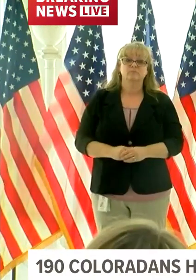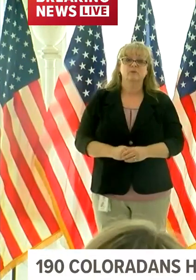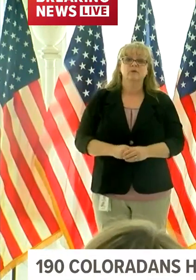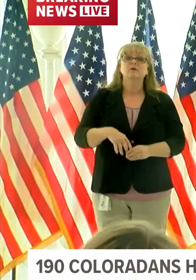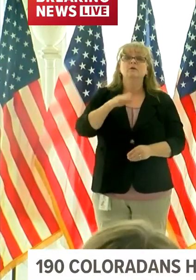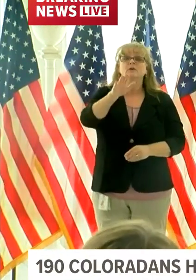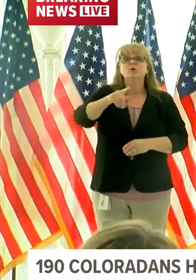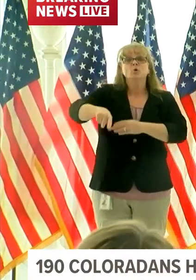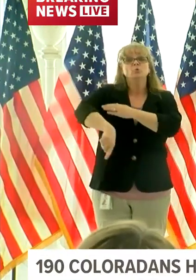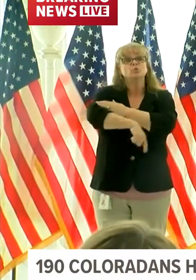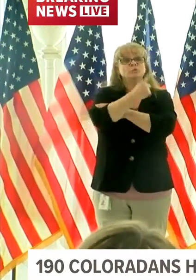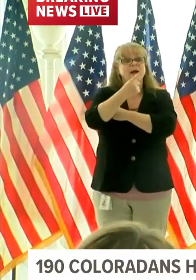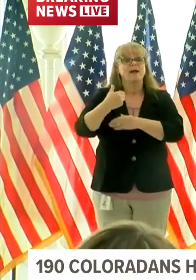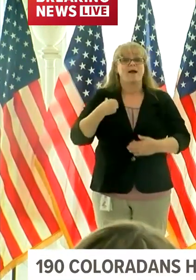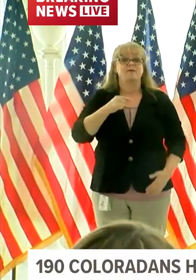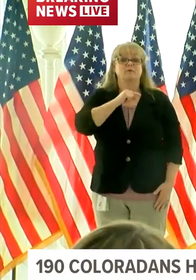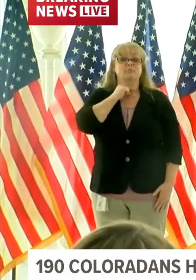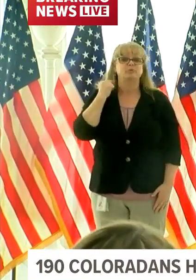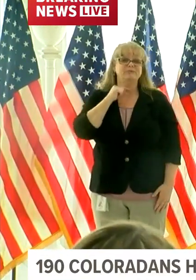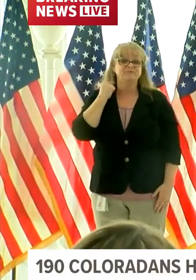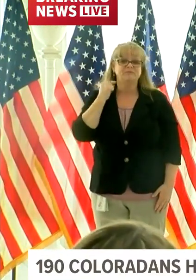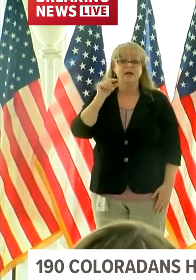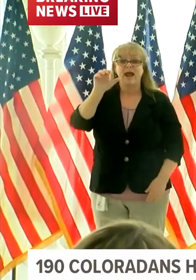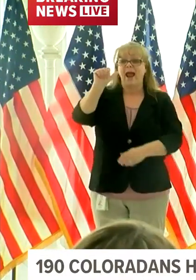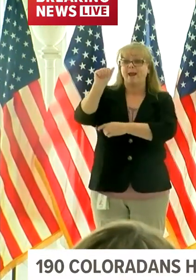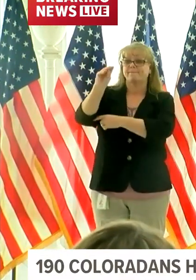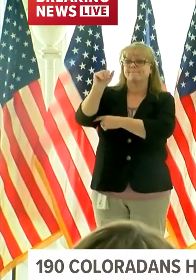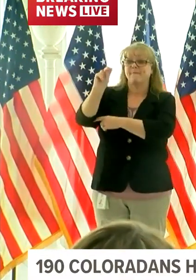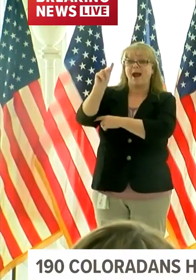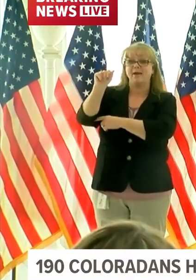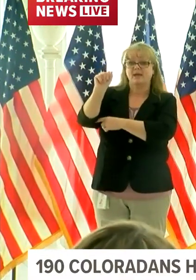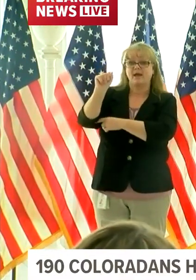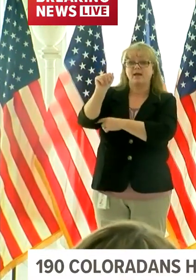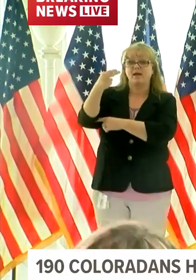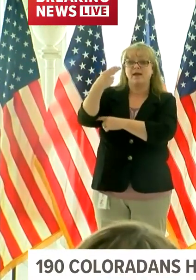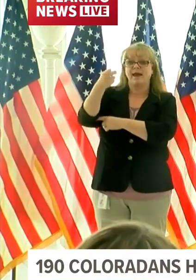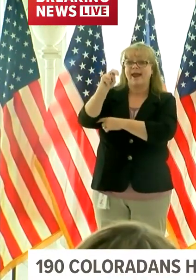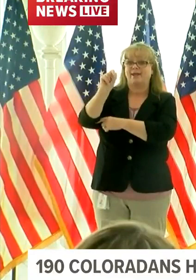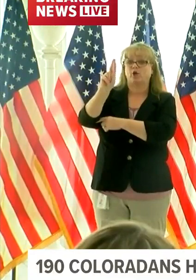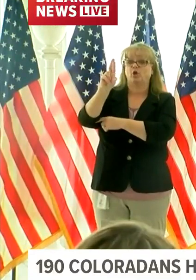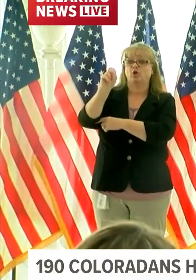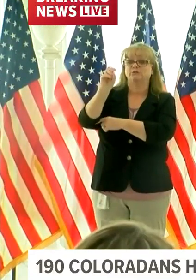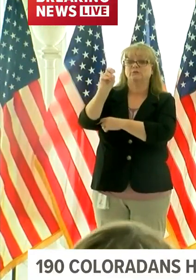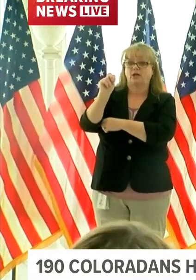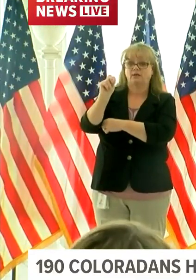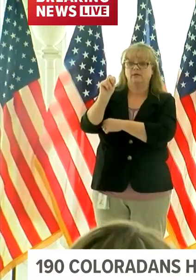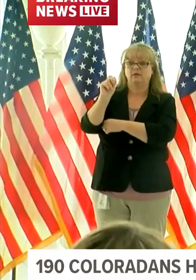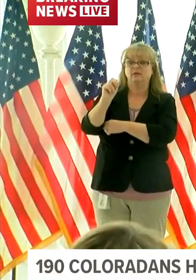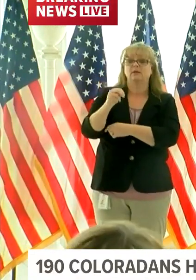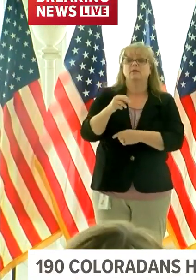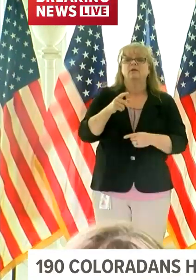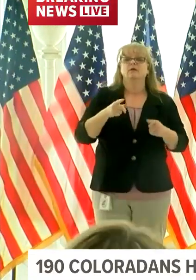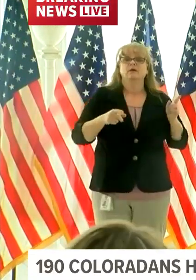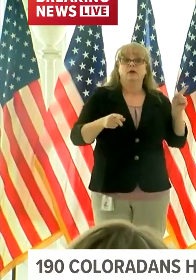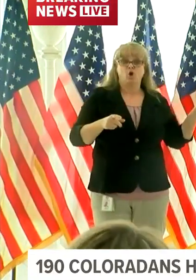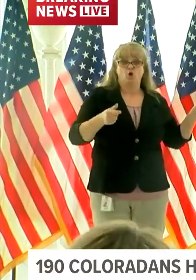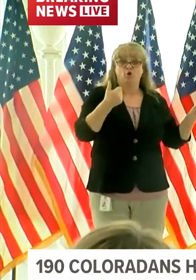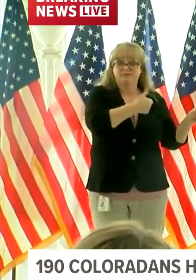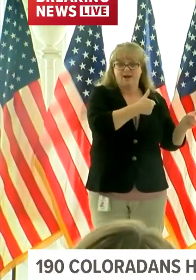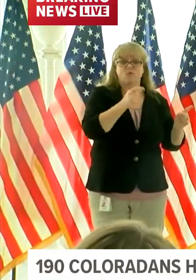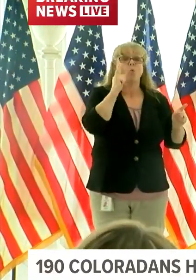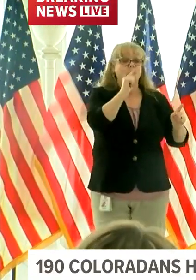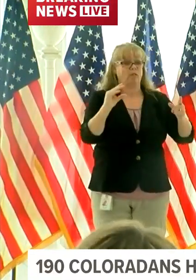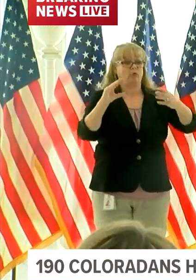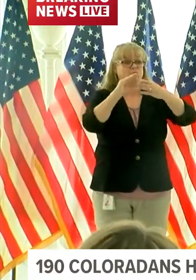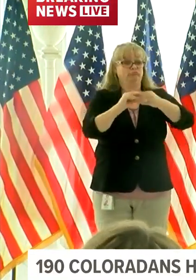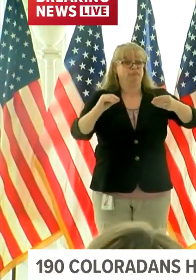Henderson, who will speak for a minute about what some of the Christian faith traditions are doing around Easter in Colorado, and some additional guidance to make